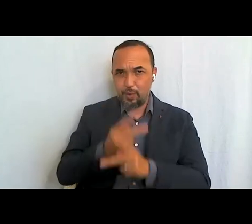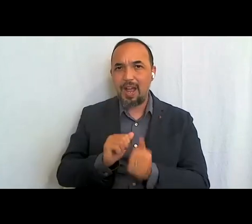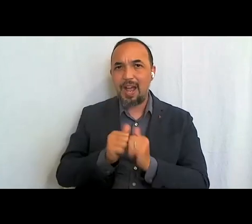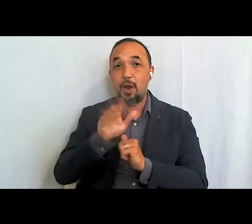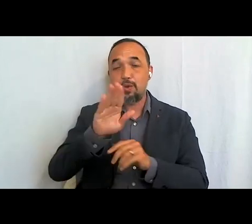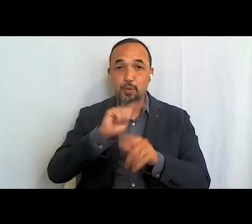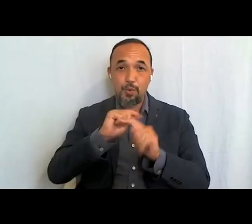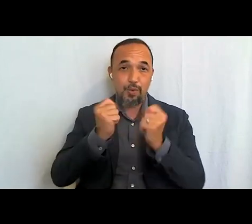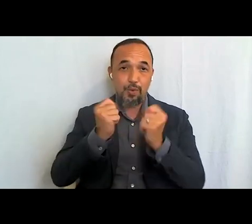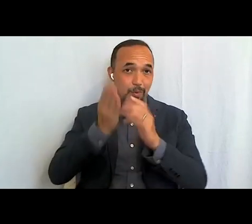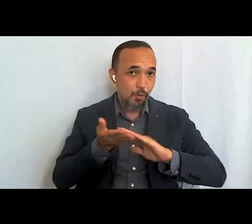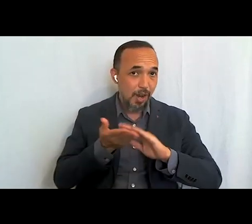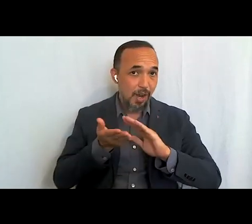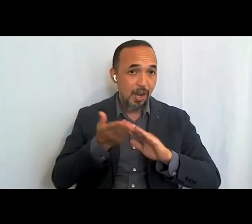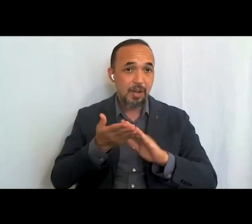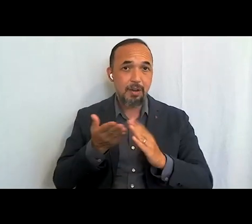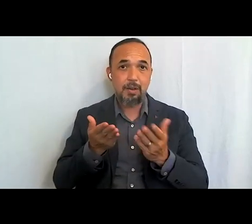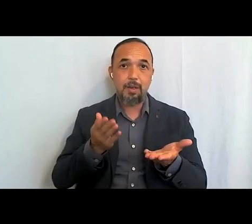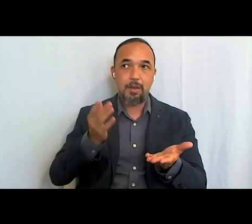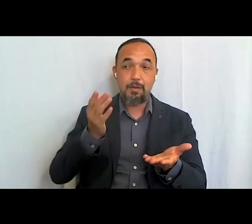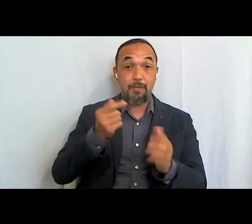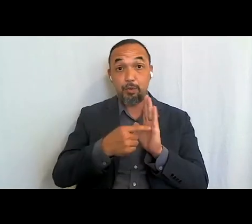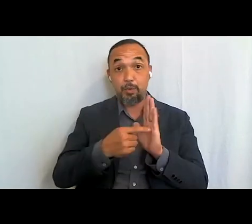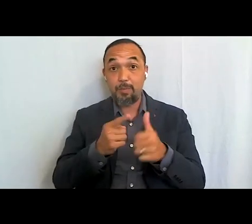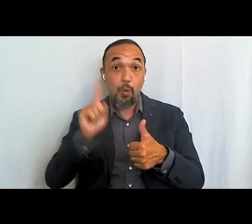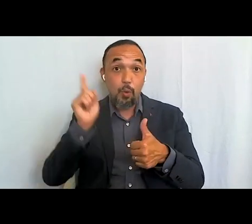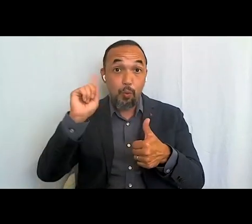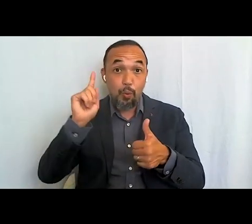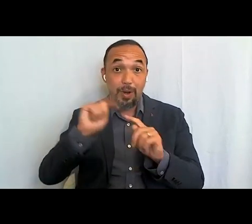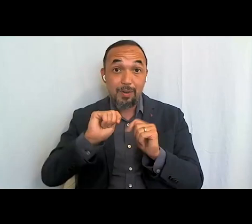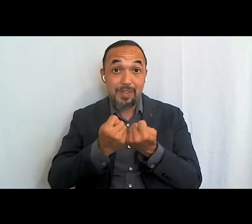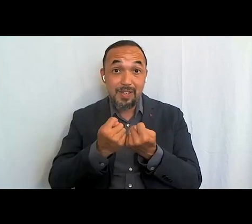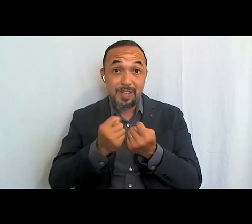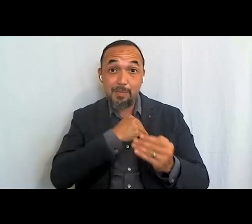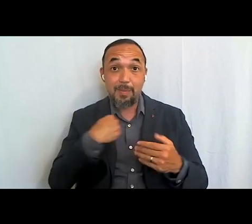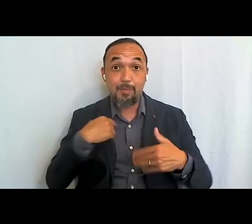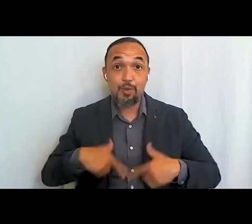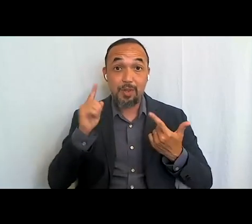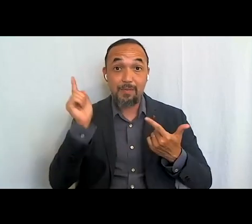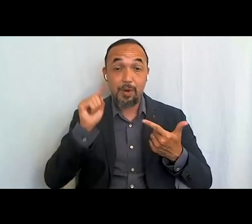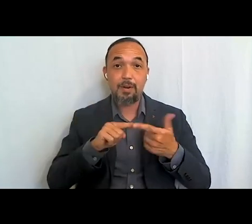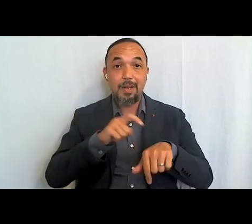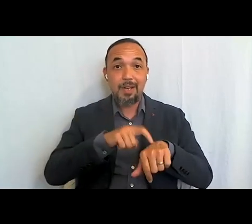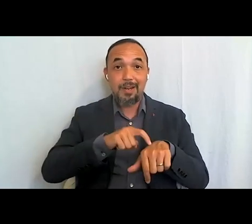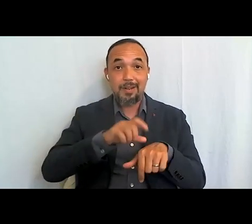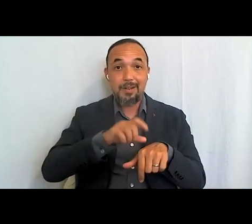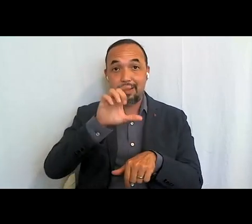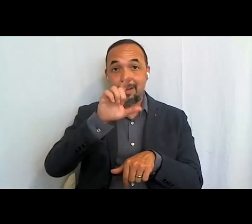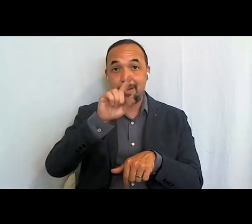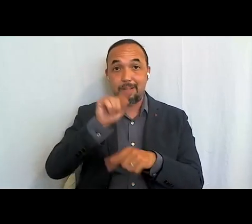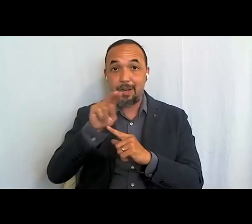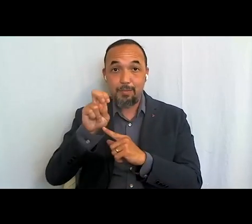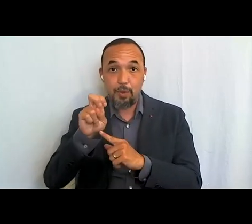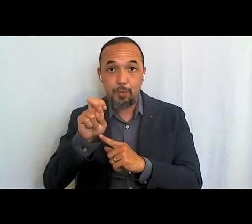So, you know, where are your team members? What regions are they in? What are their time zones? You know, honestly, the more regions, the